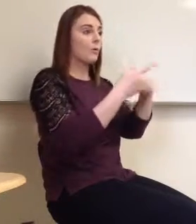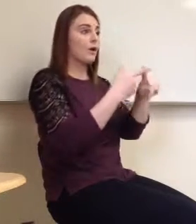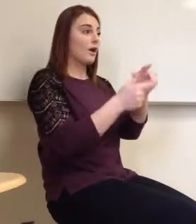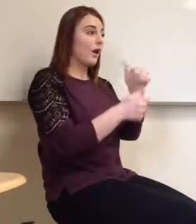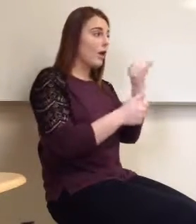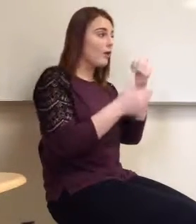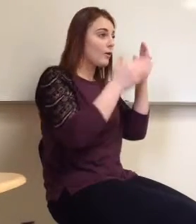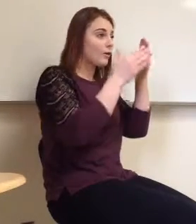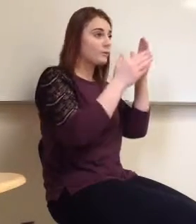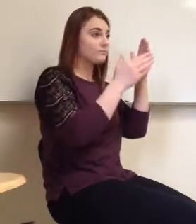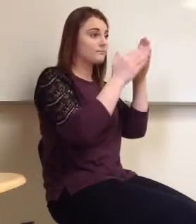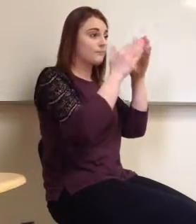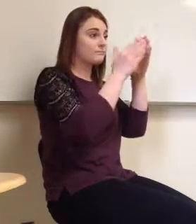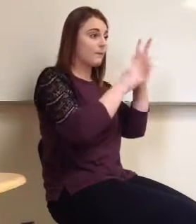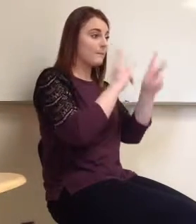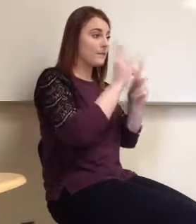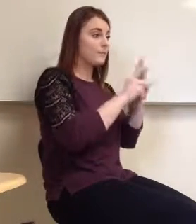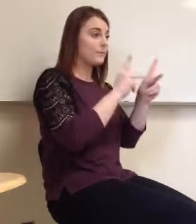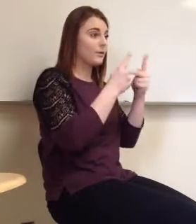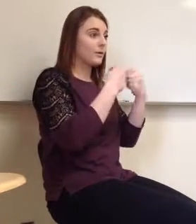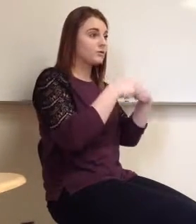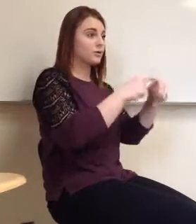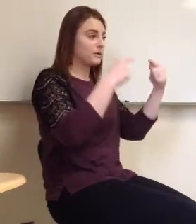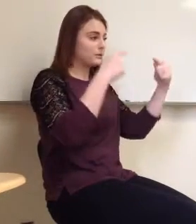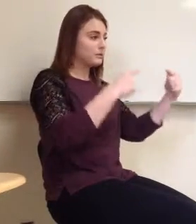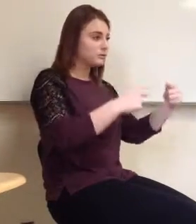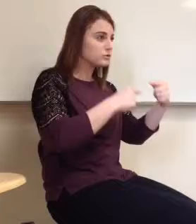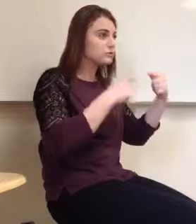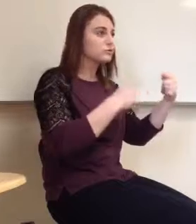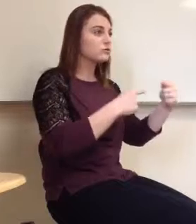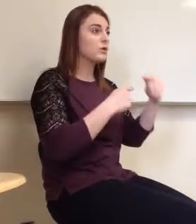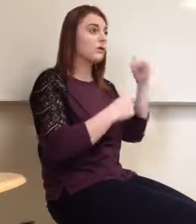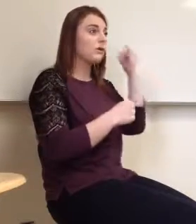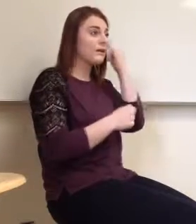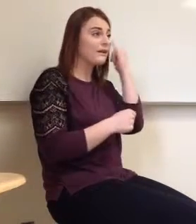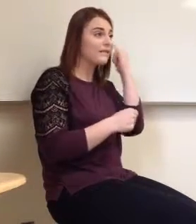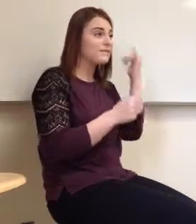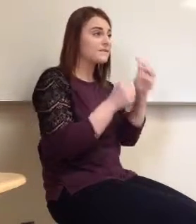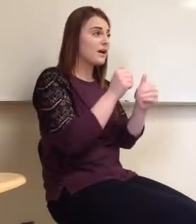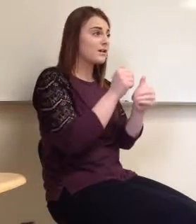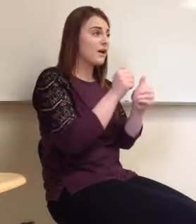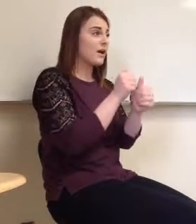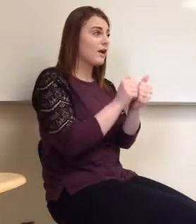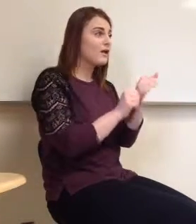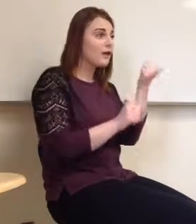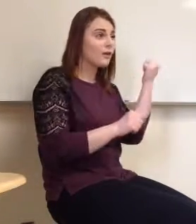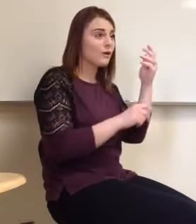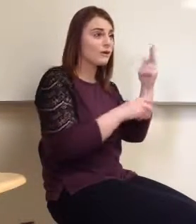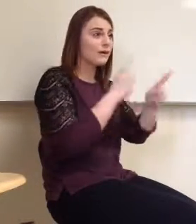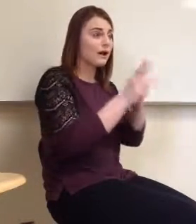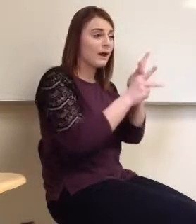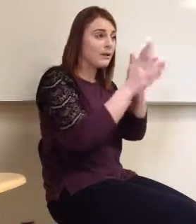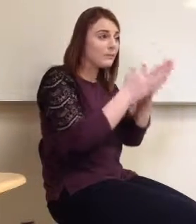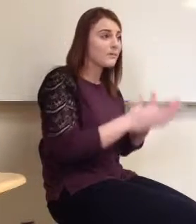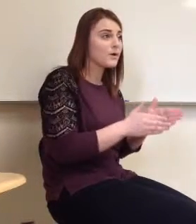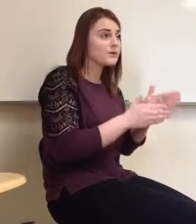Jane, if he'd been anything but an Indian boy living on the reservation, he might have been called